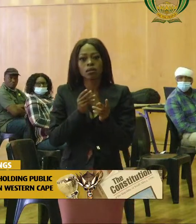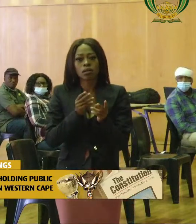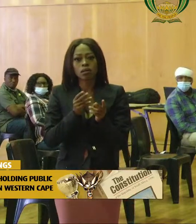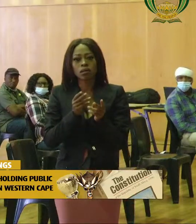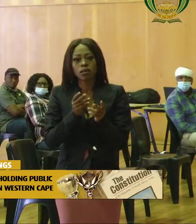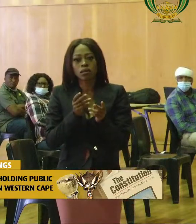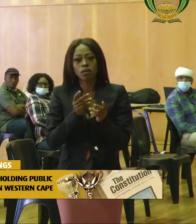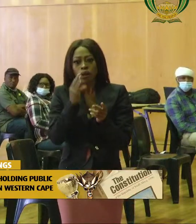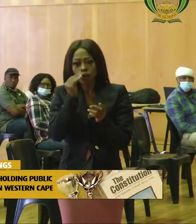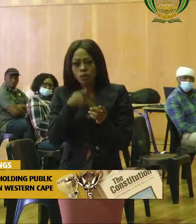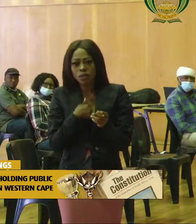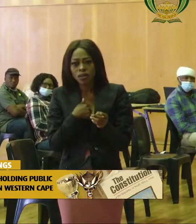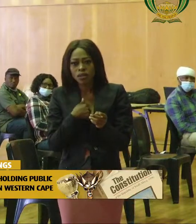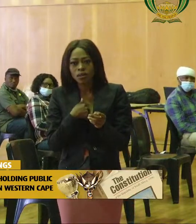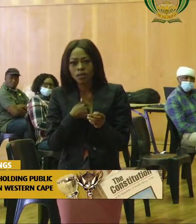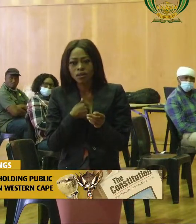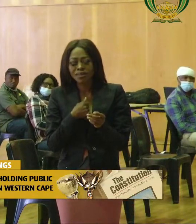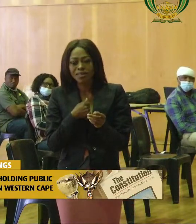name is Peter